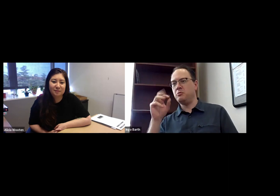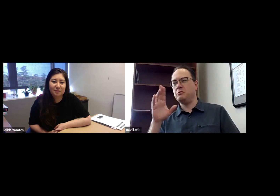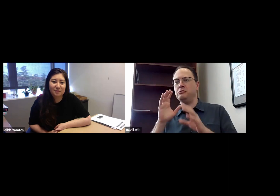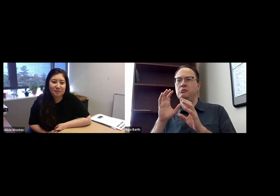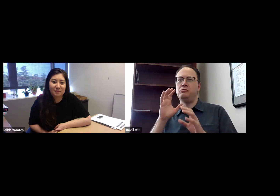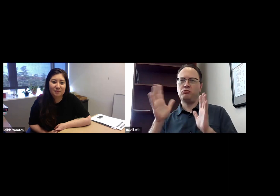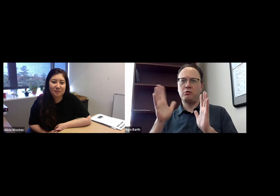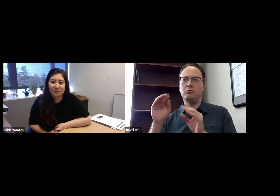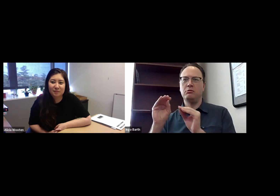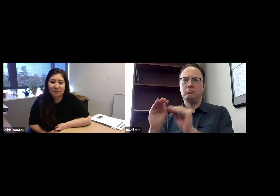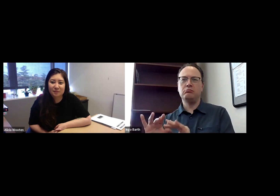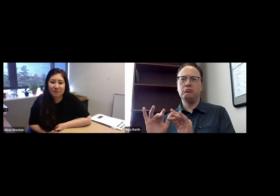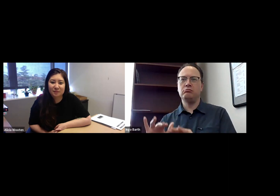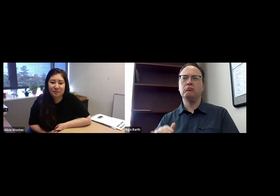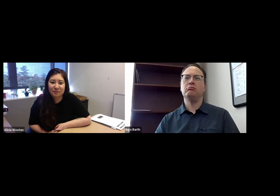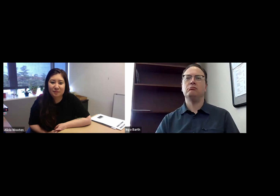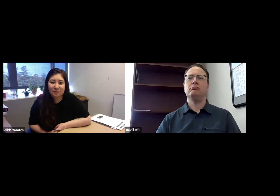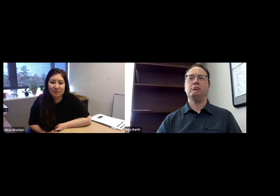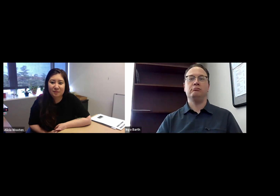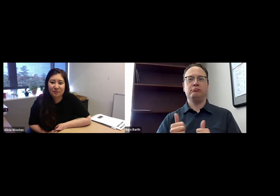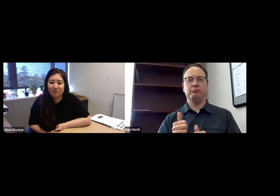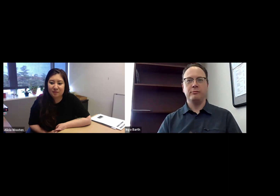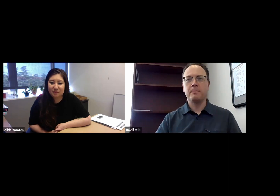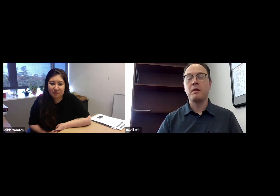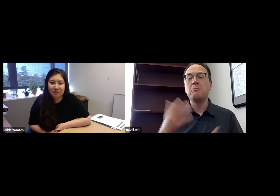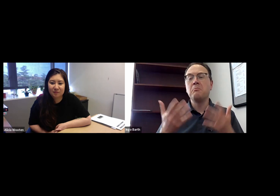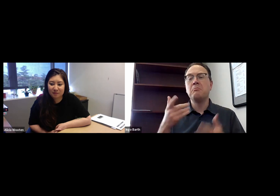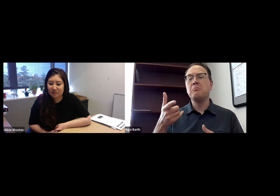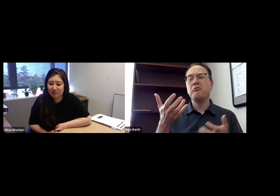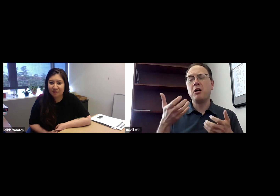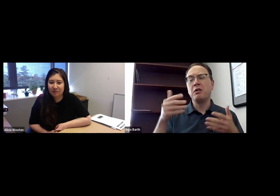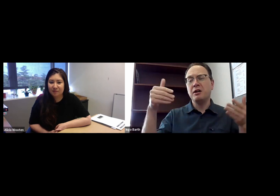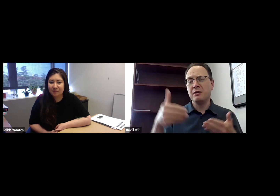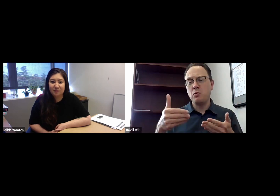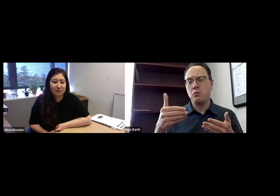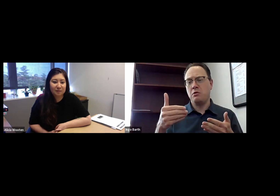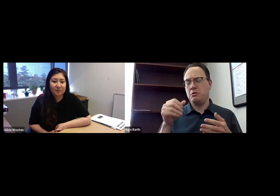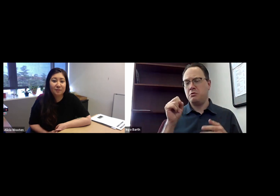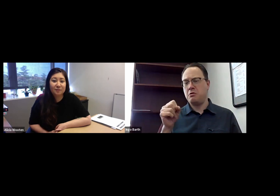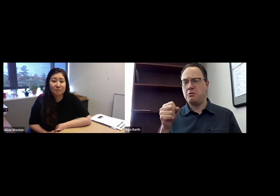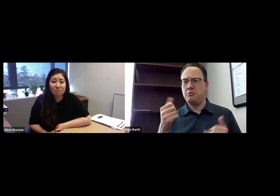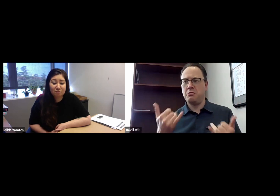So really, please go ahead and type in the chat or raise your hand.